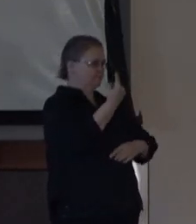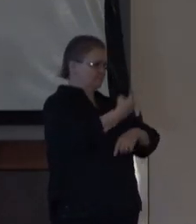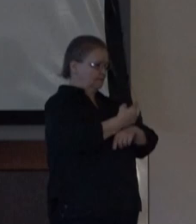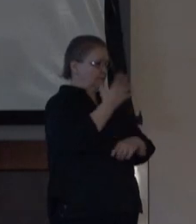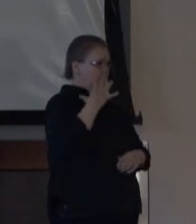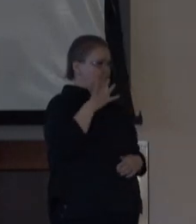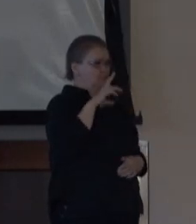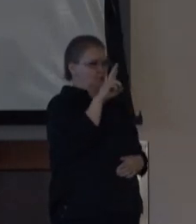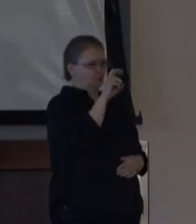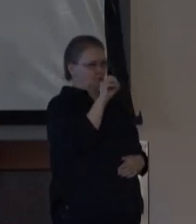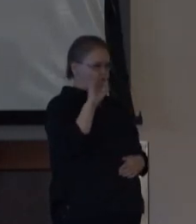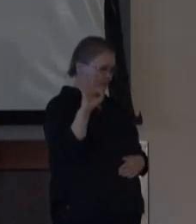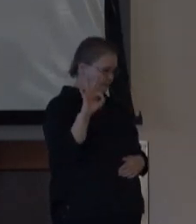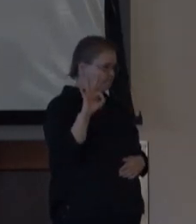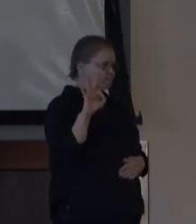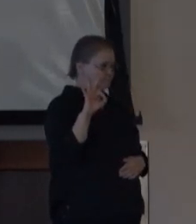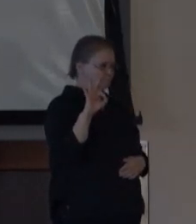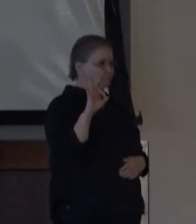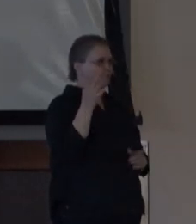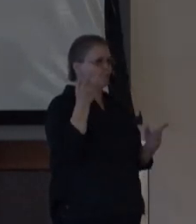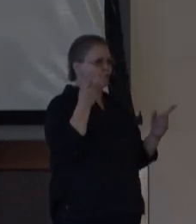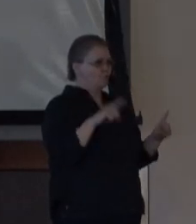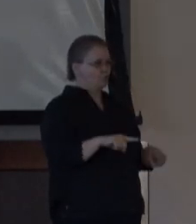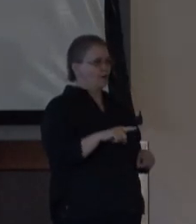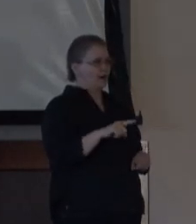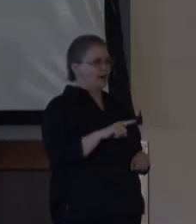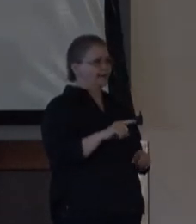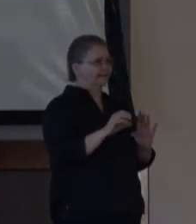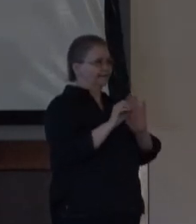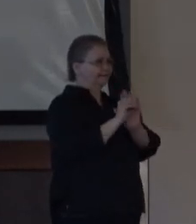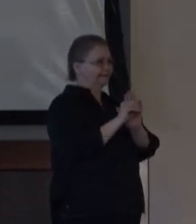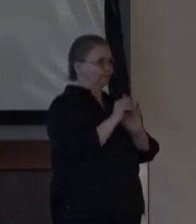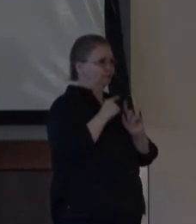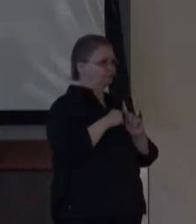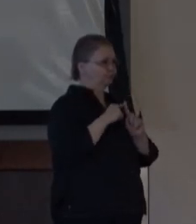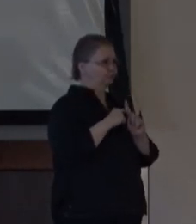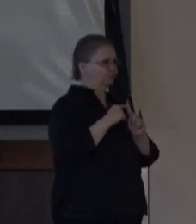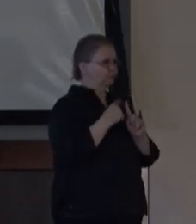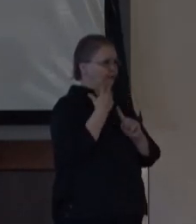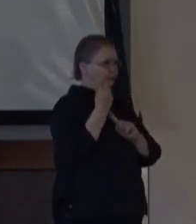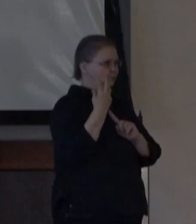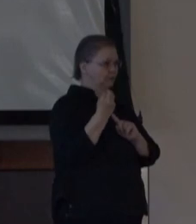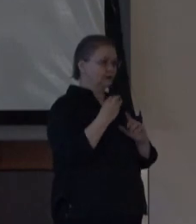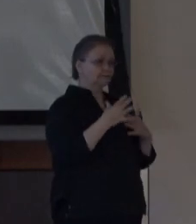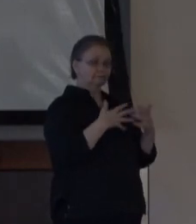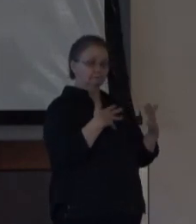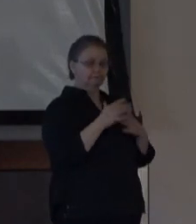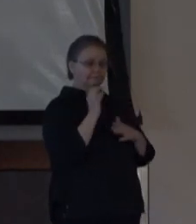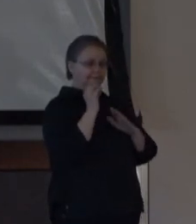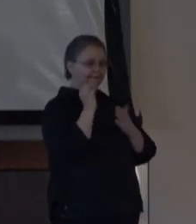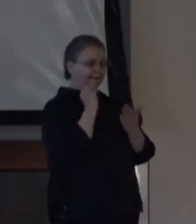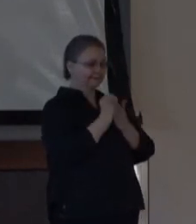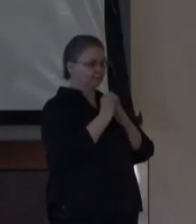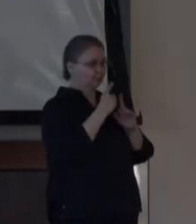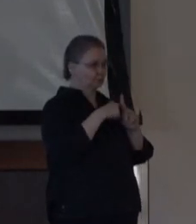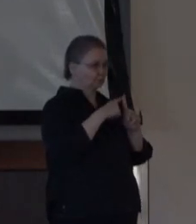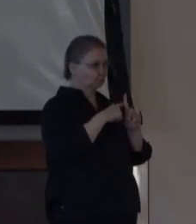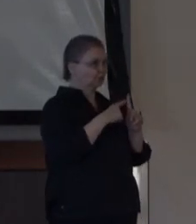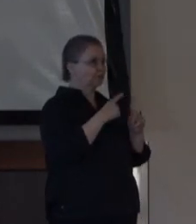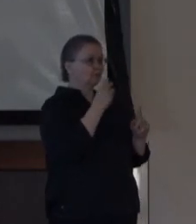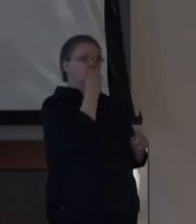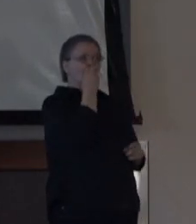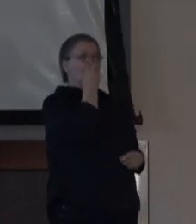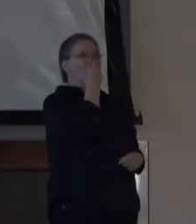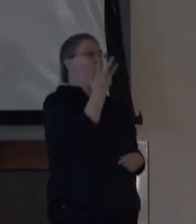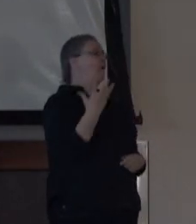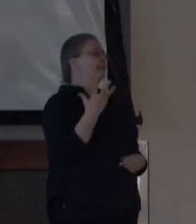in 2009 when it was like 0 degrees. But although it was 0 degrees, it was one of the warmest